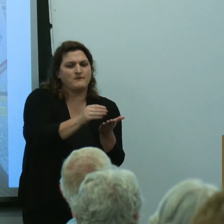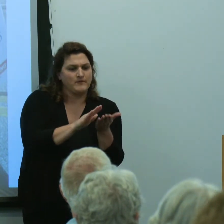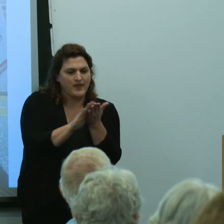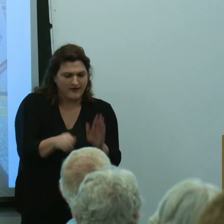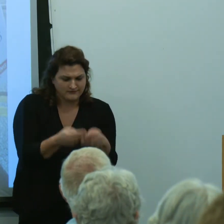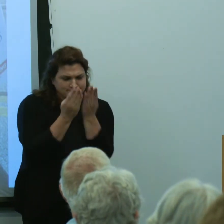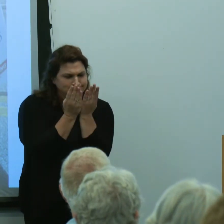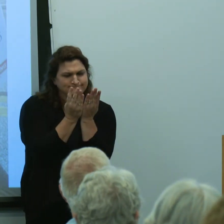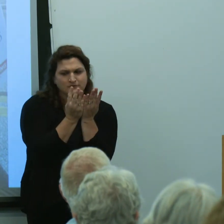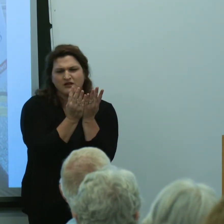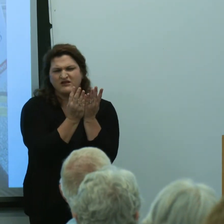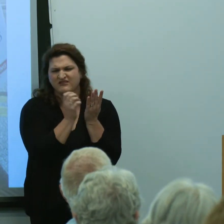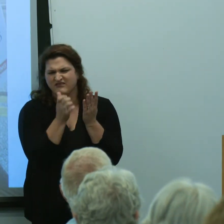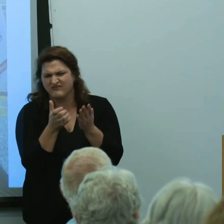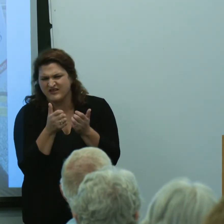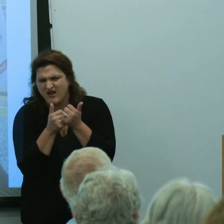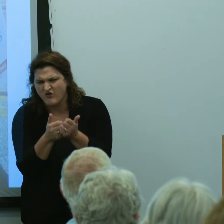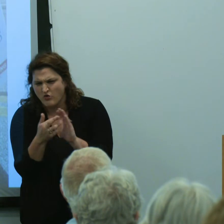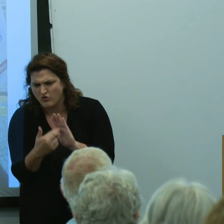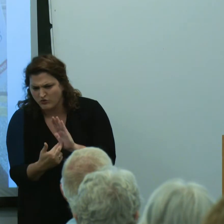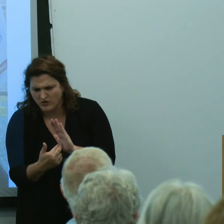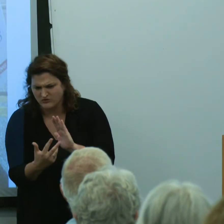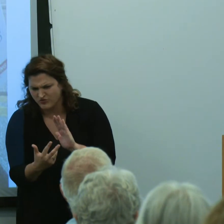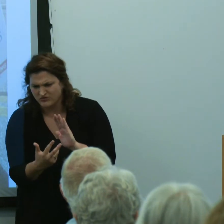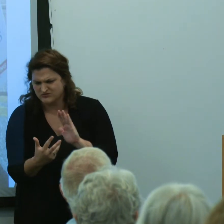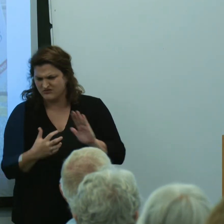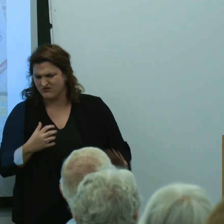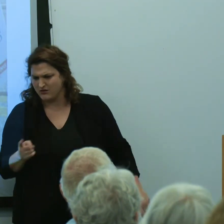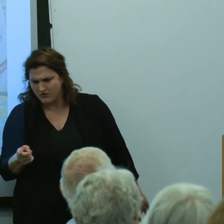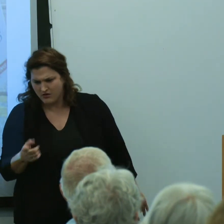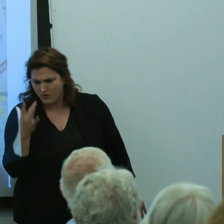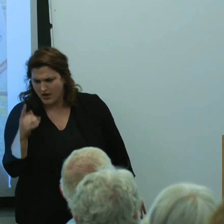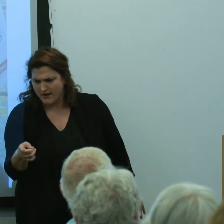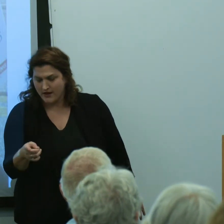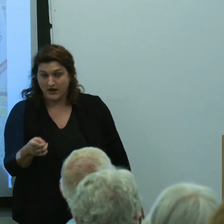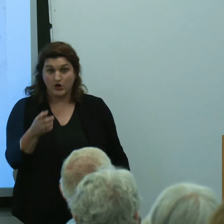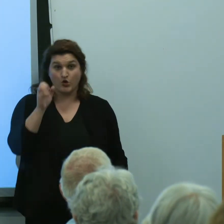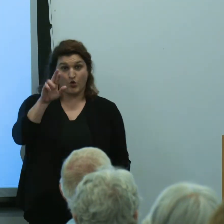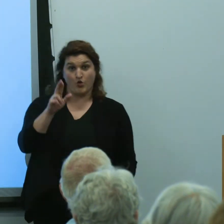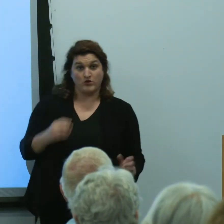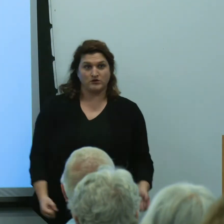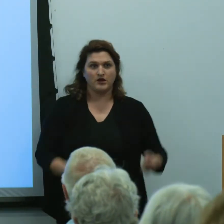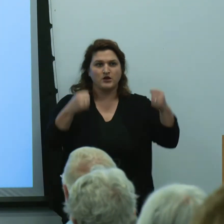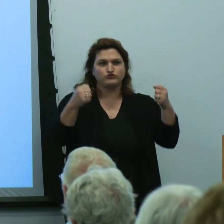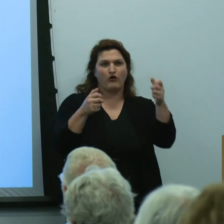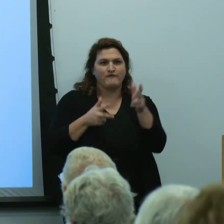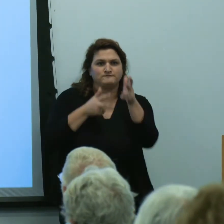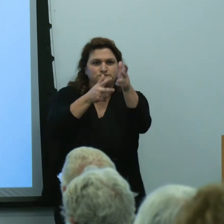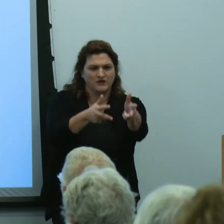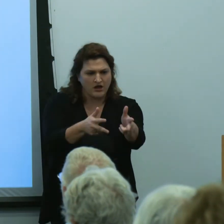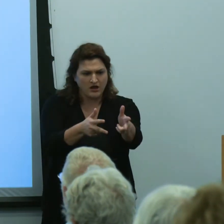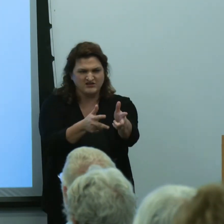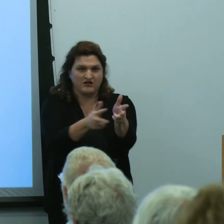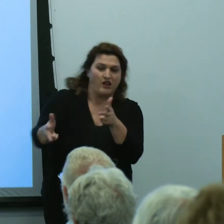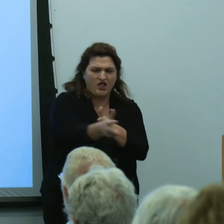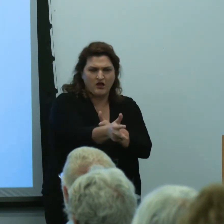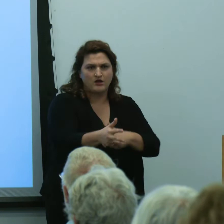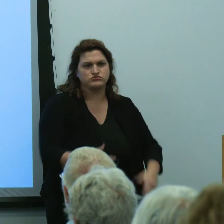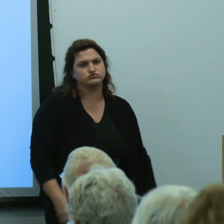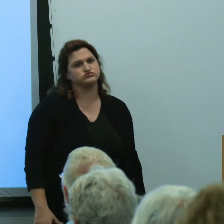get super irritated. I don't know, somebody cut us off in traffic. We would get super